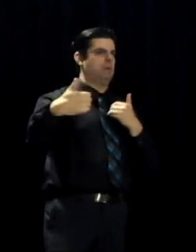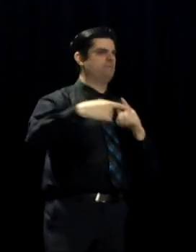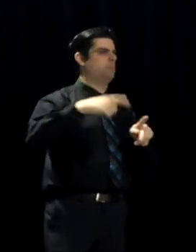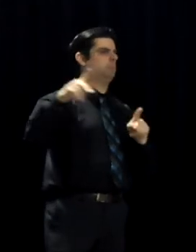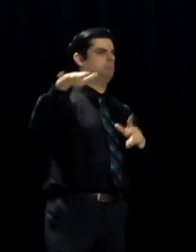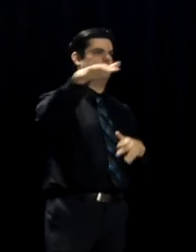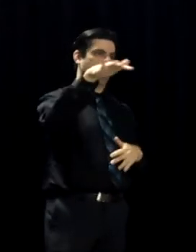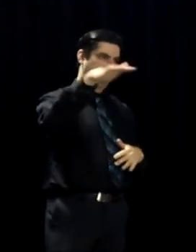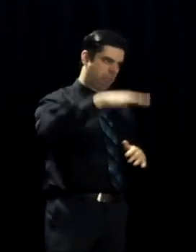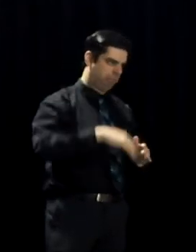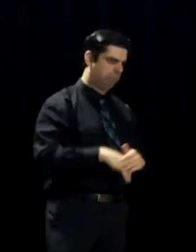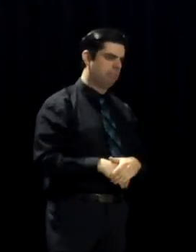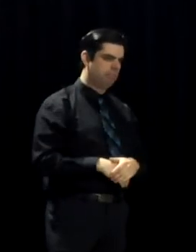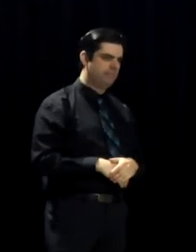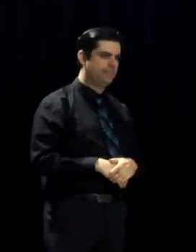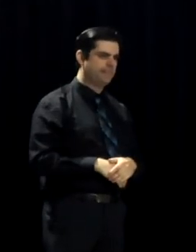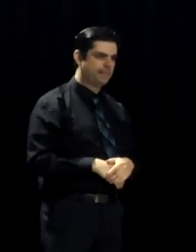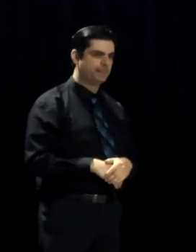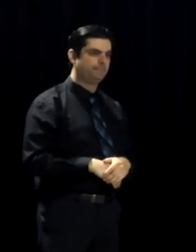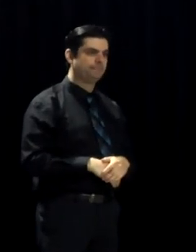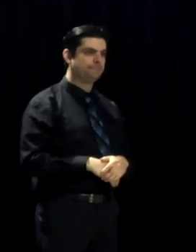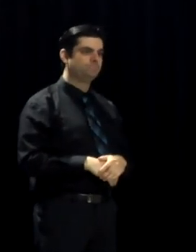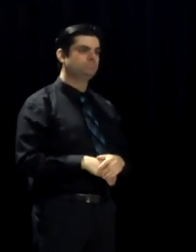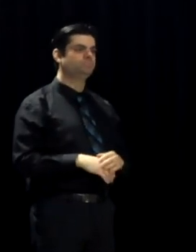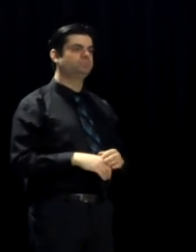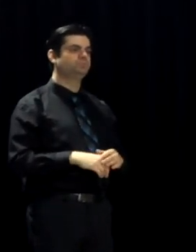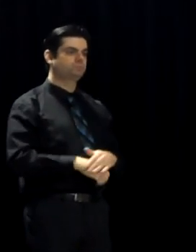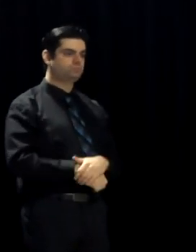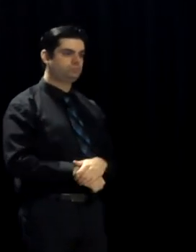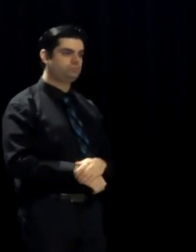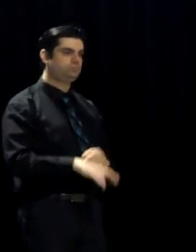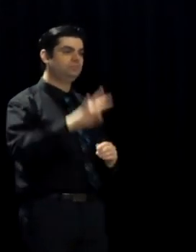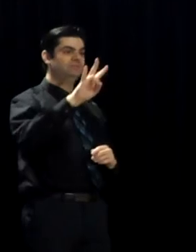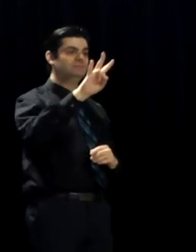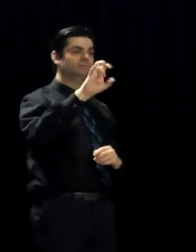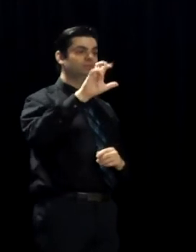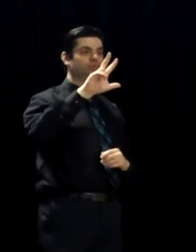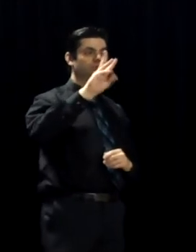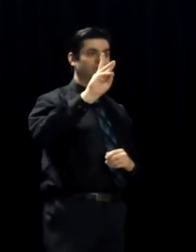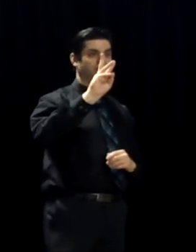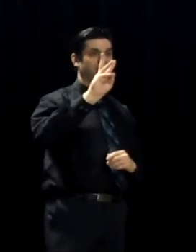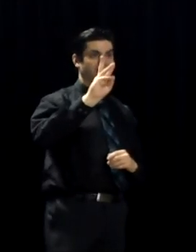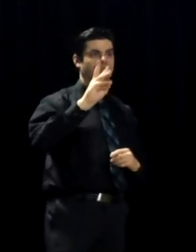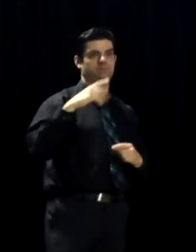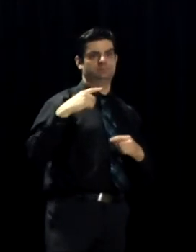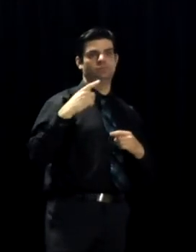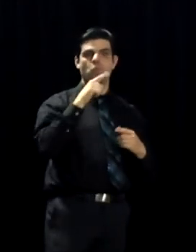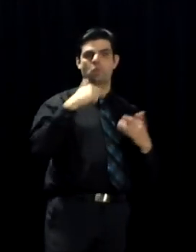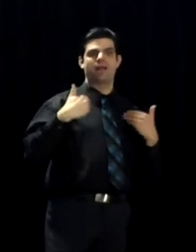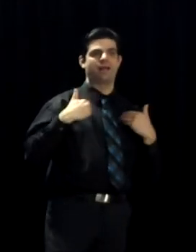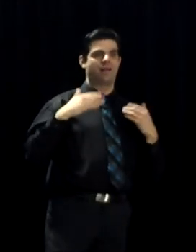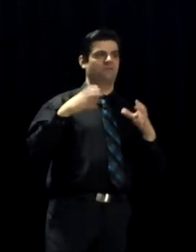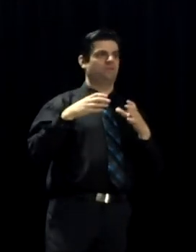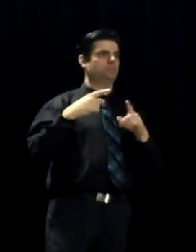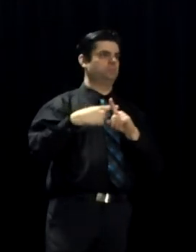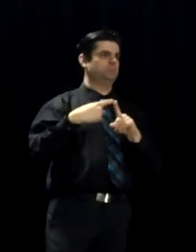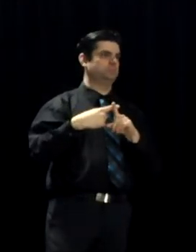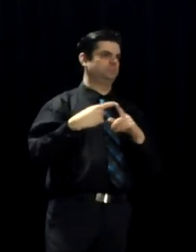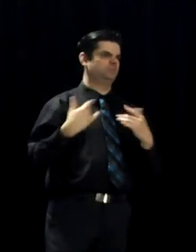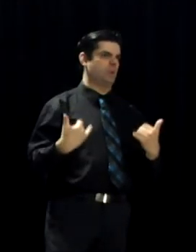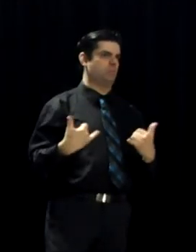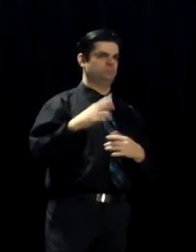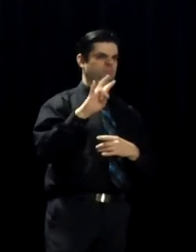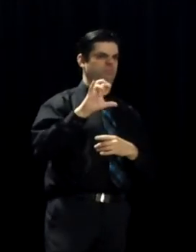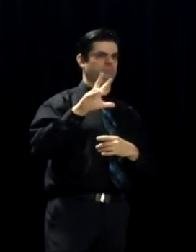actually down 29 today. Our active cases are at 736. That's because we had 71 recoveries